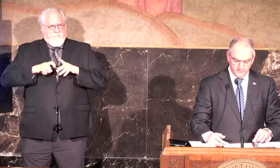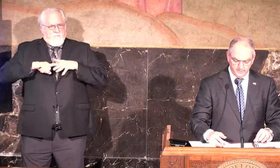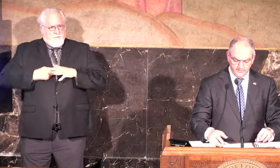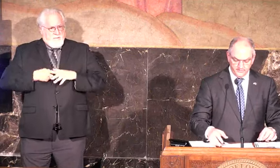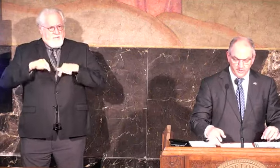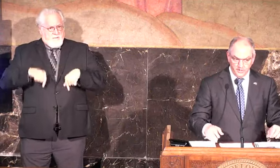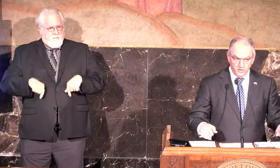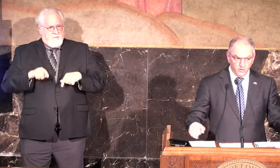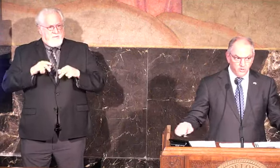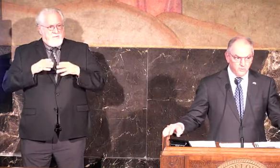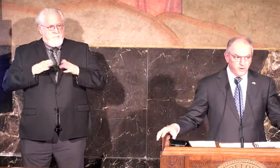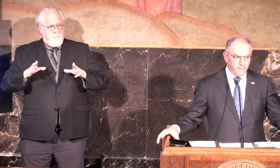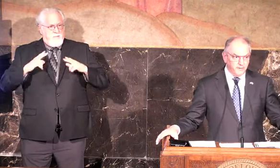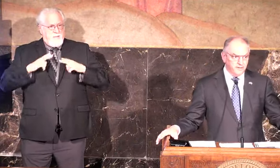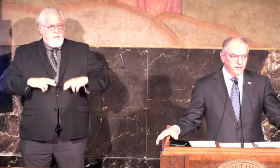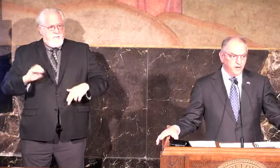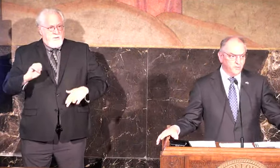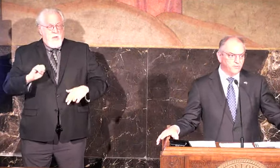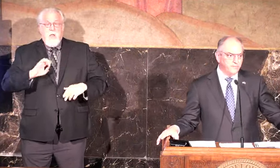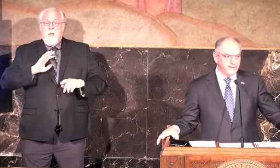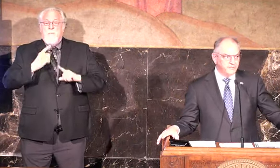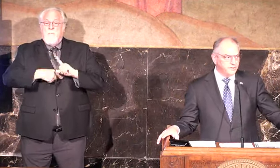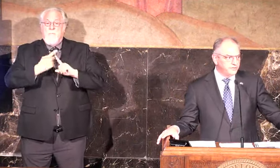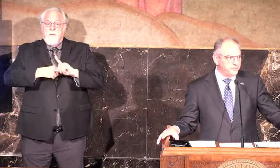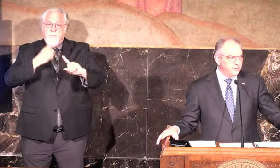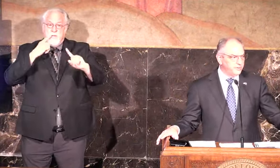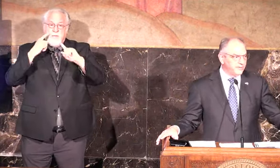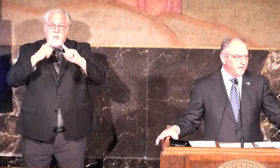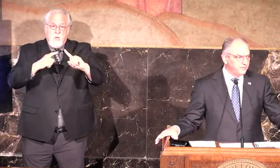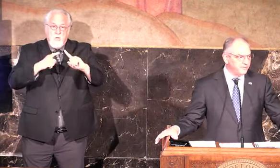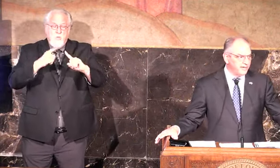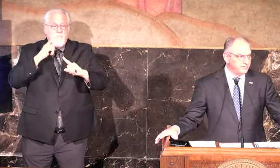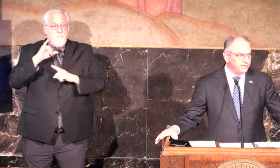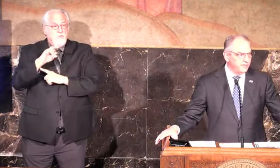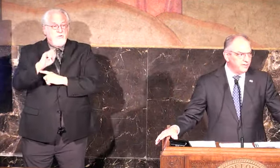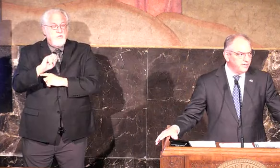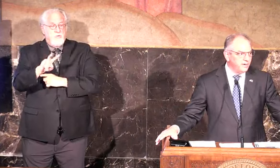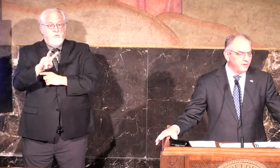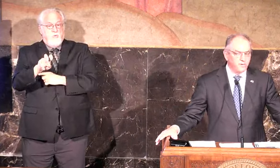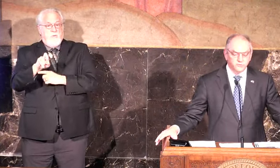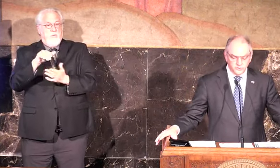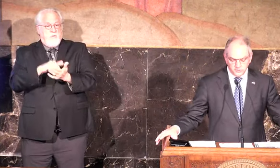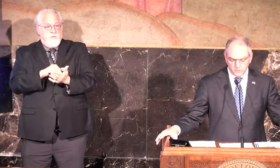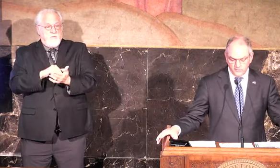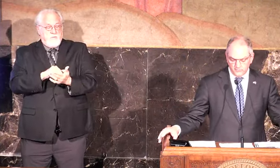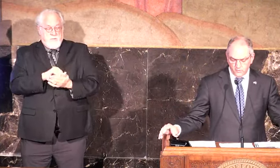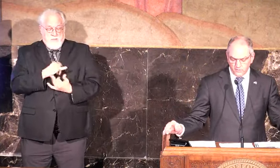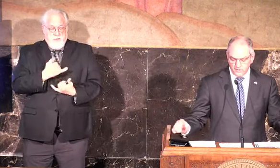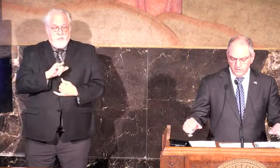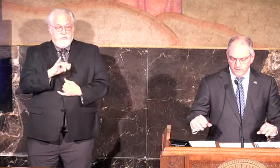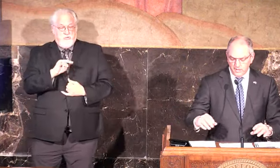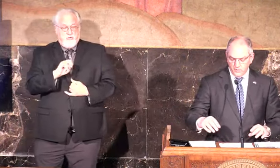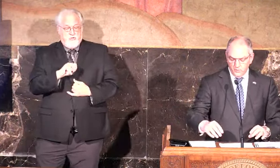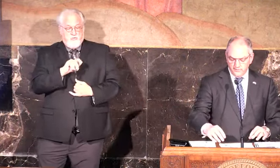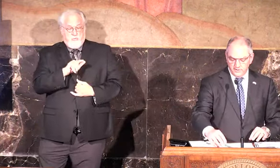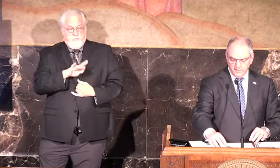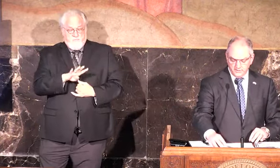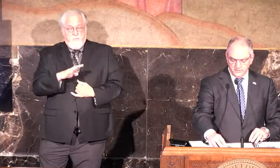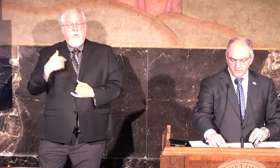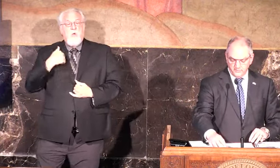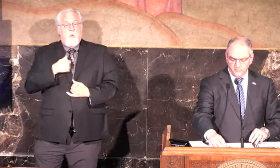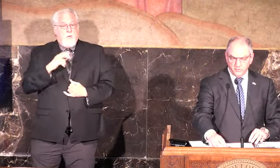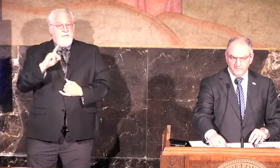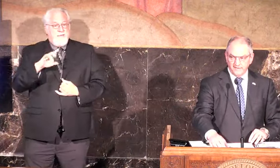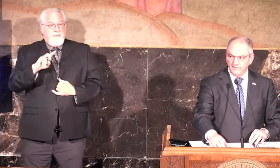health emergency. You know that our monthly goal for May and June is 200,000 tests. Here we are on June the 24th. We have